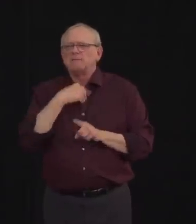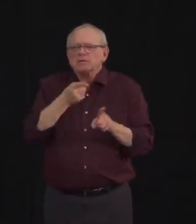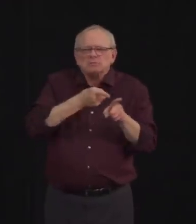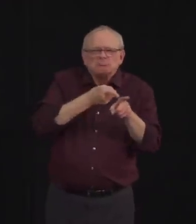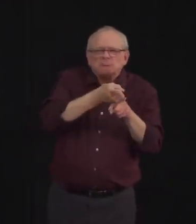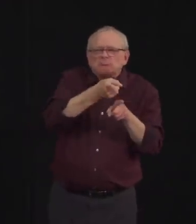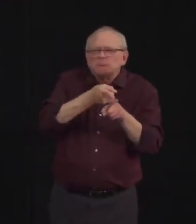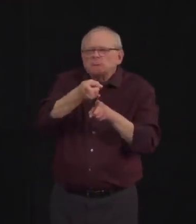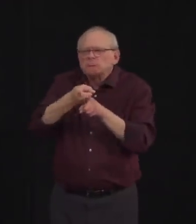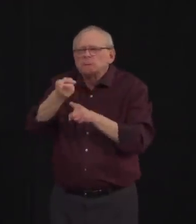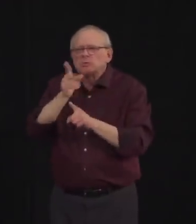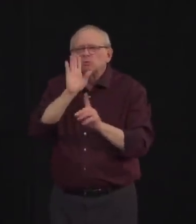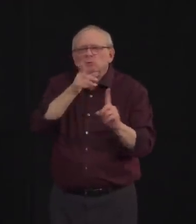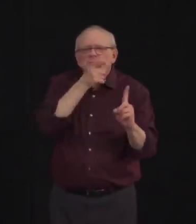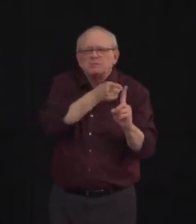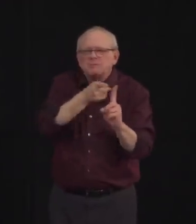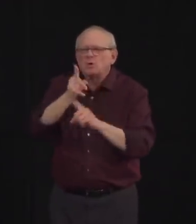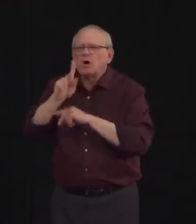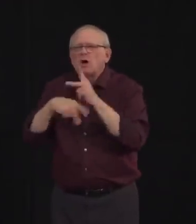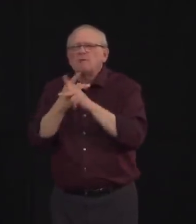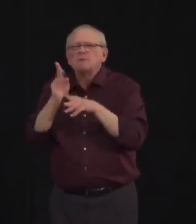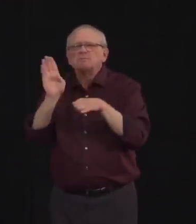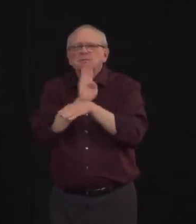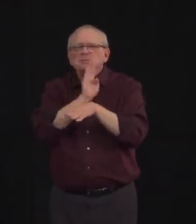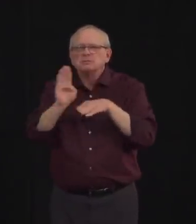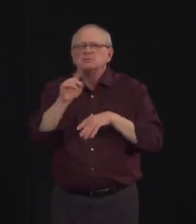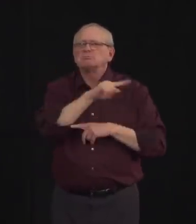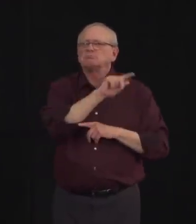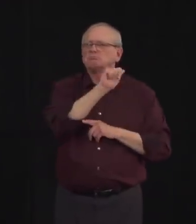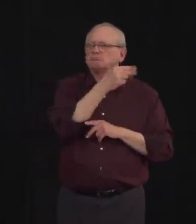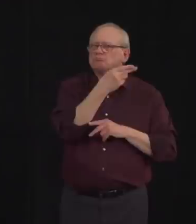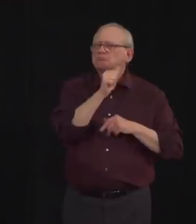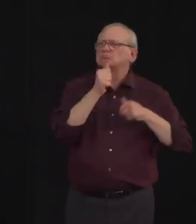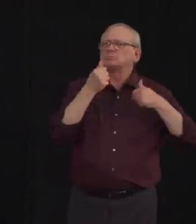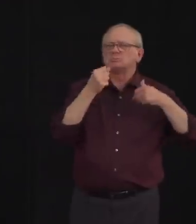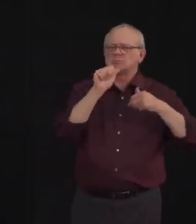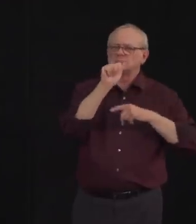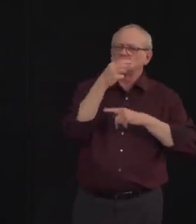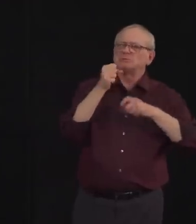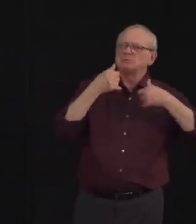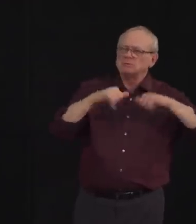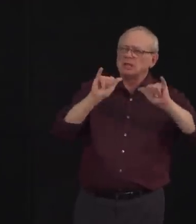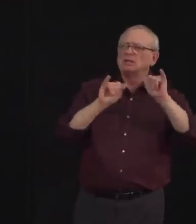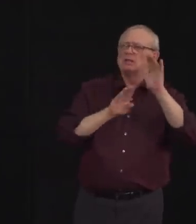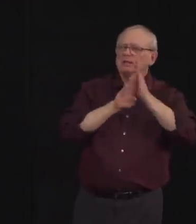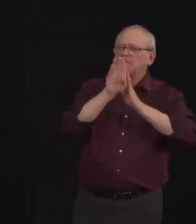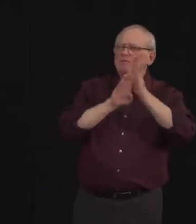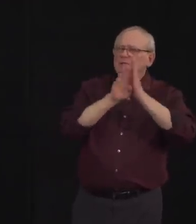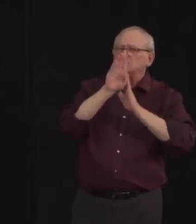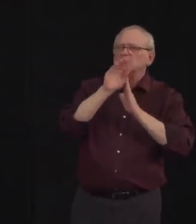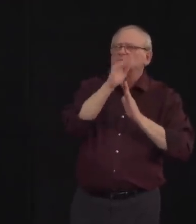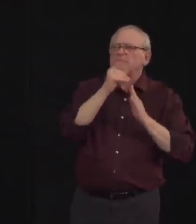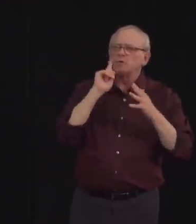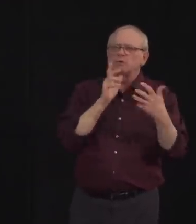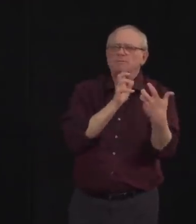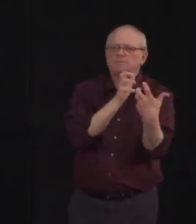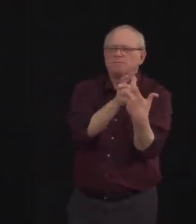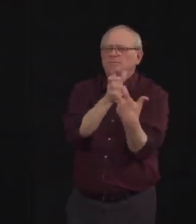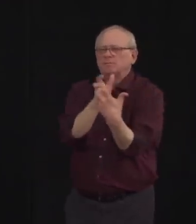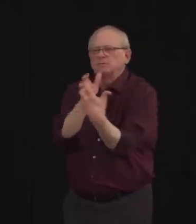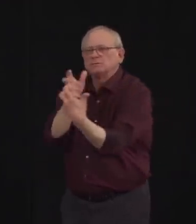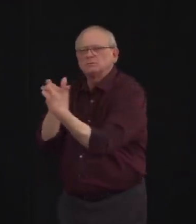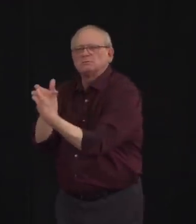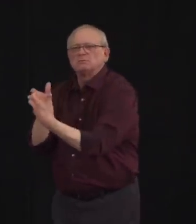help employers plan to reduce transmission risk in their businesses. At my last update on Friday, I said this plan